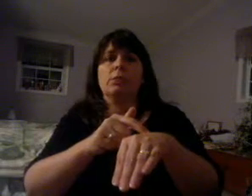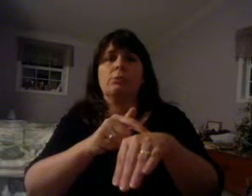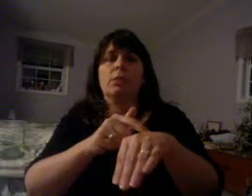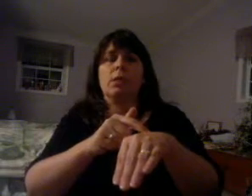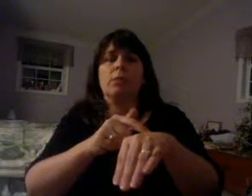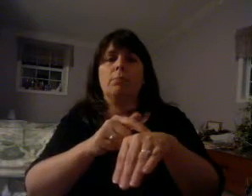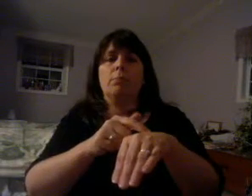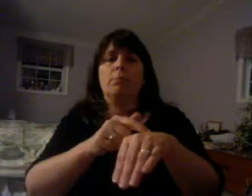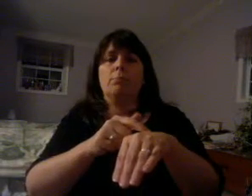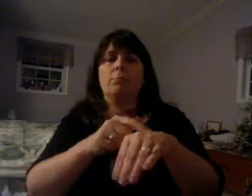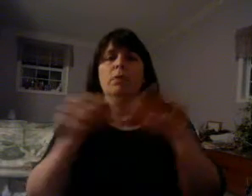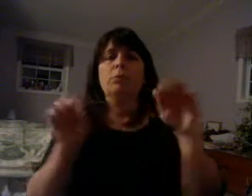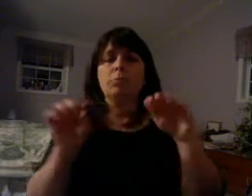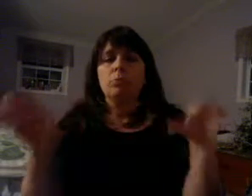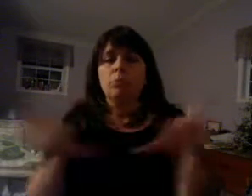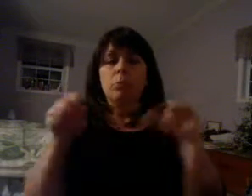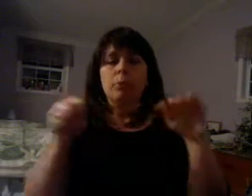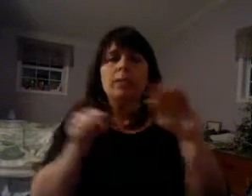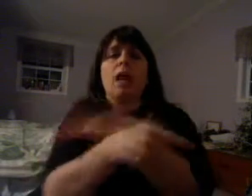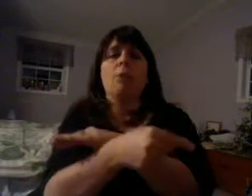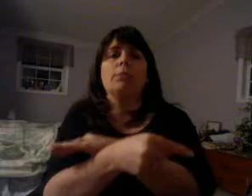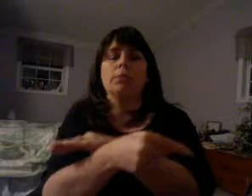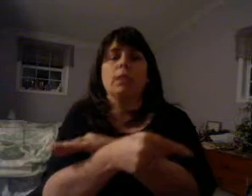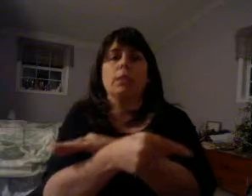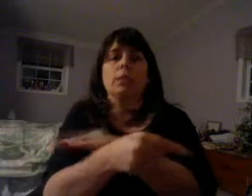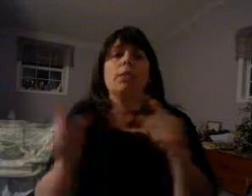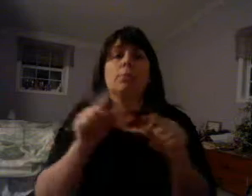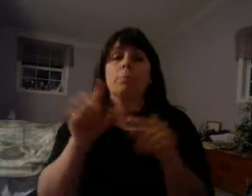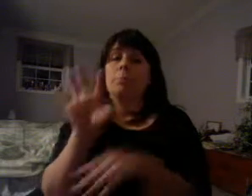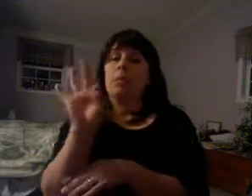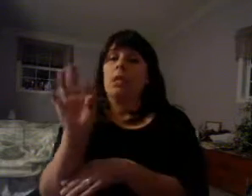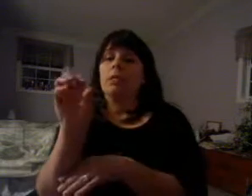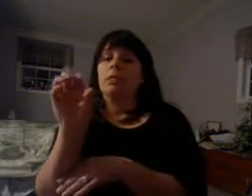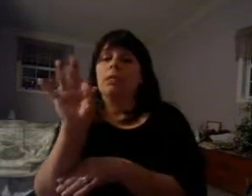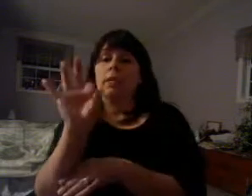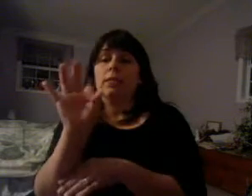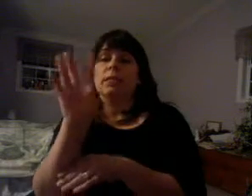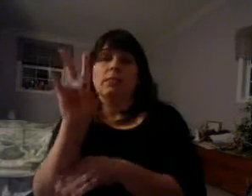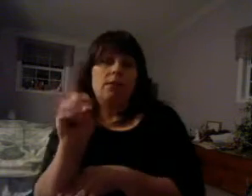in a homicide than whites were. By 1970, we had dropped that to 5 times more likely.